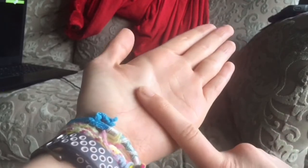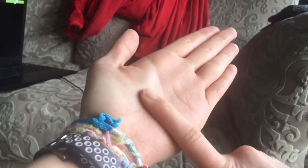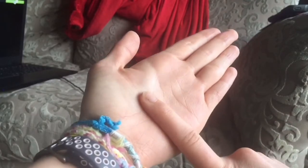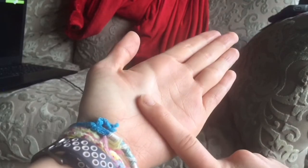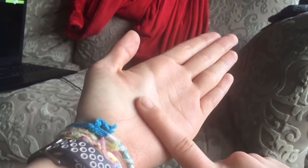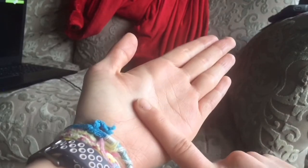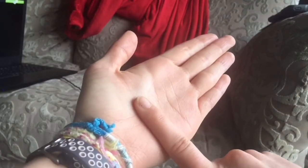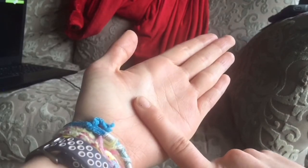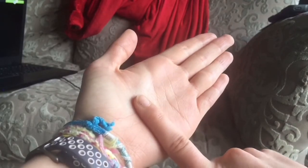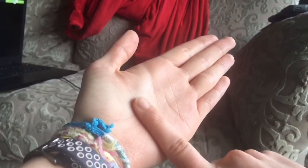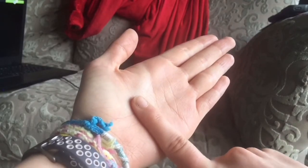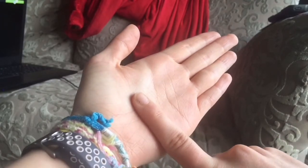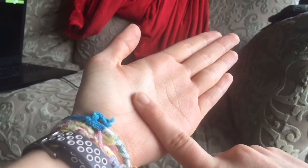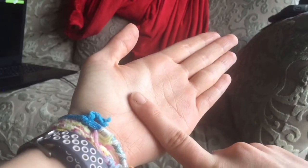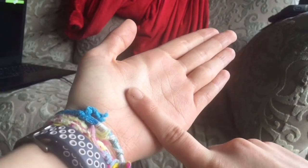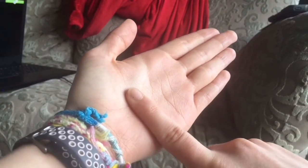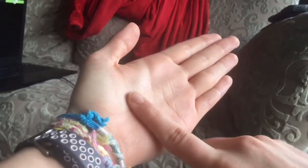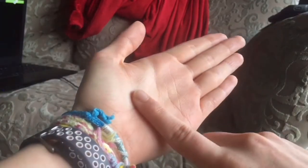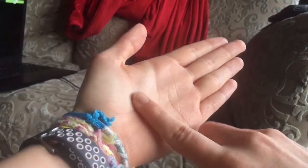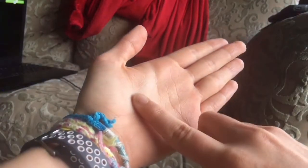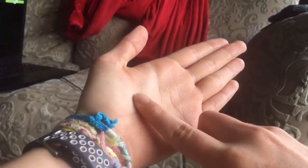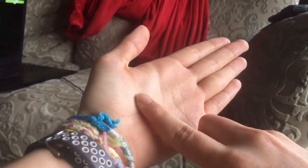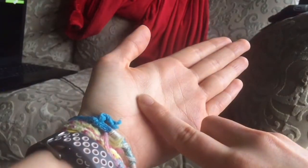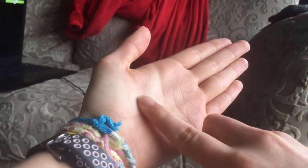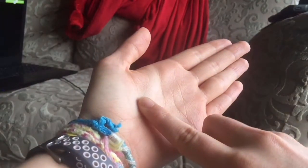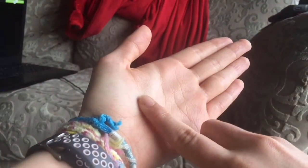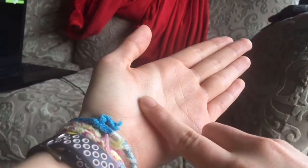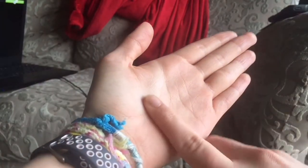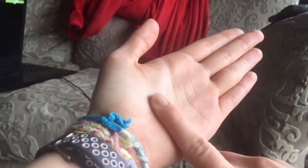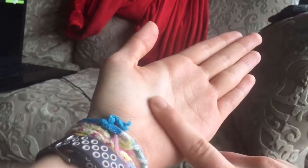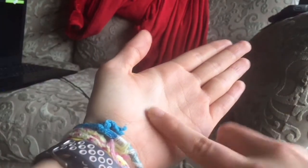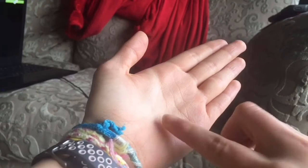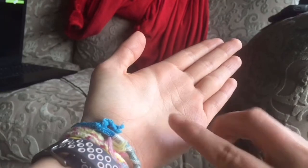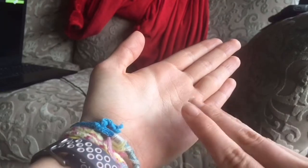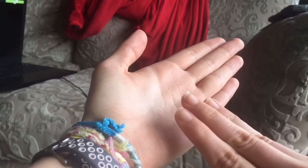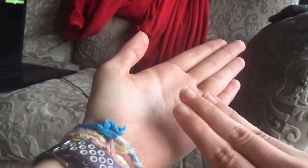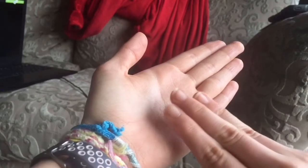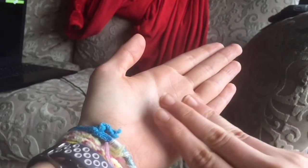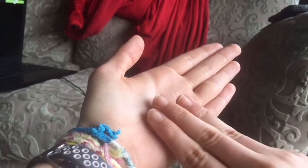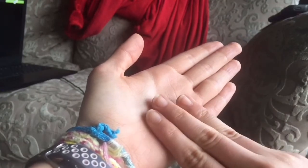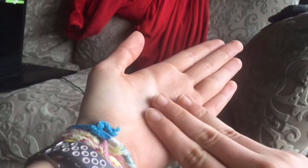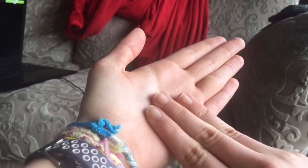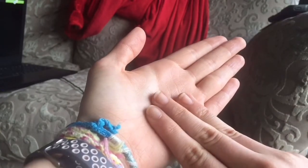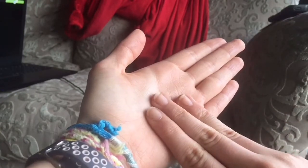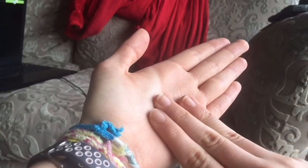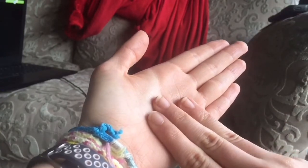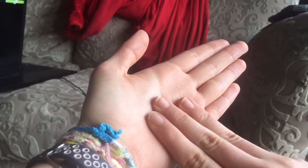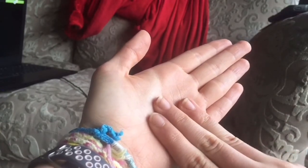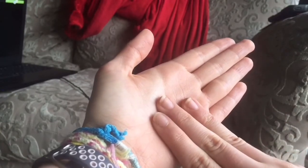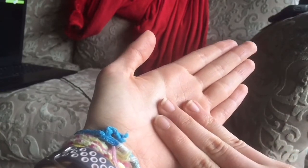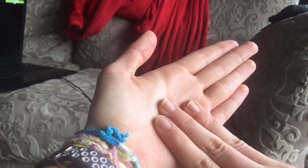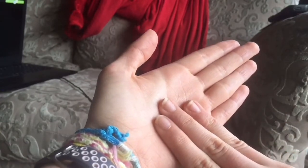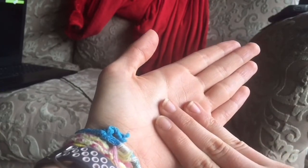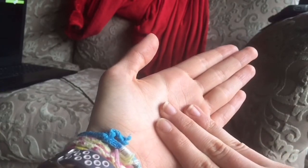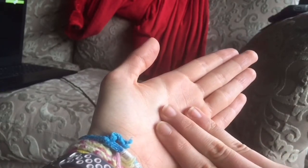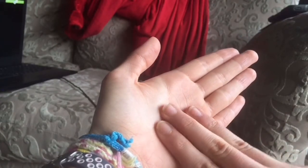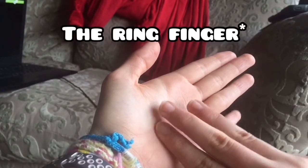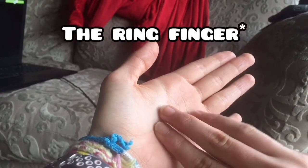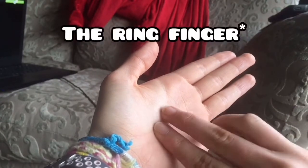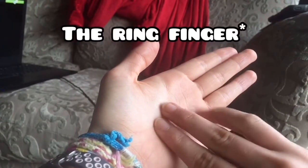on it, and that's L. Then for M, we're going to put our middle finger, our pointing finger, and the finger no